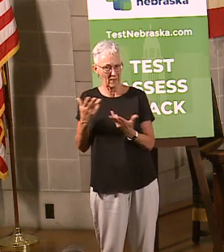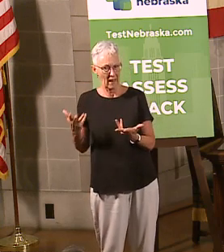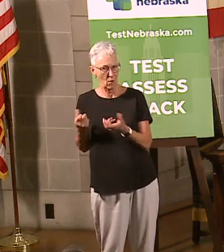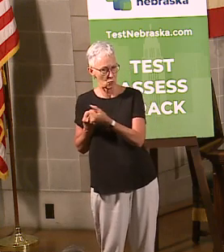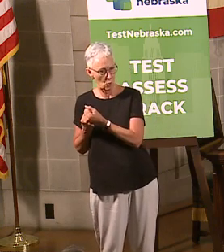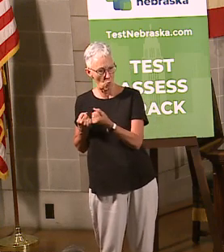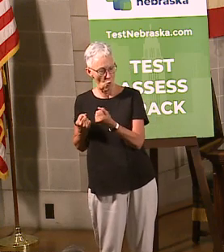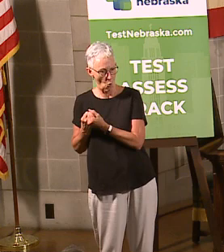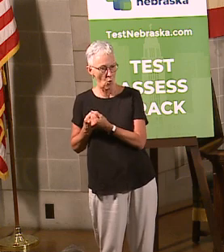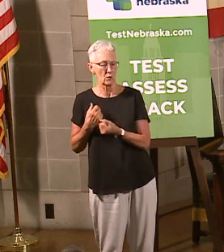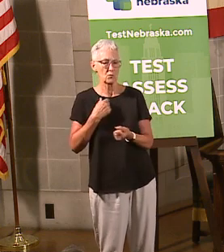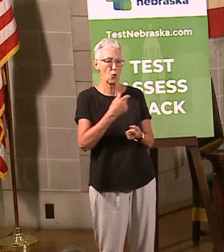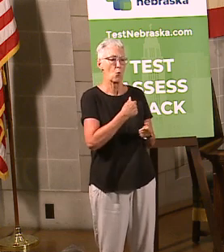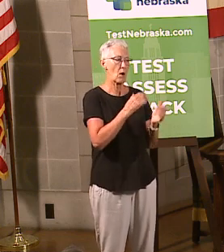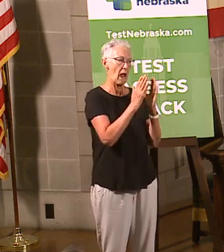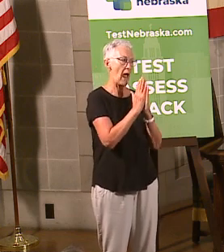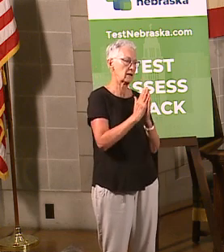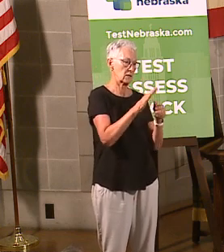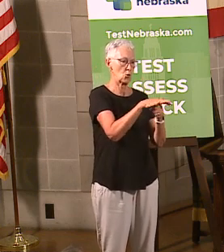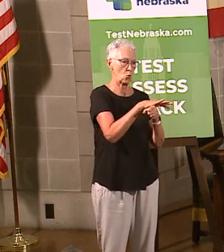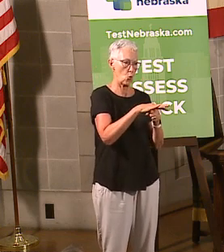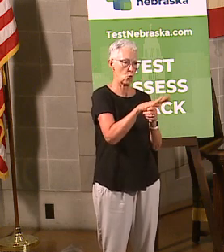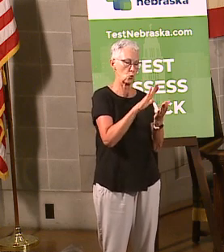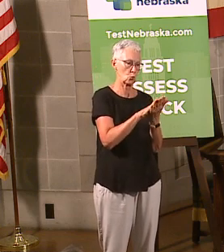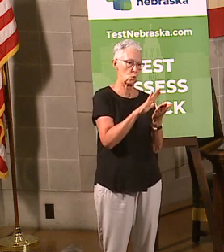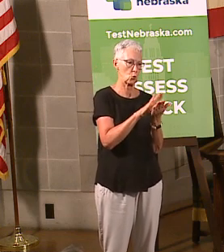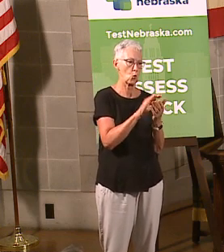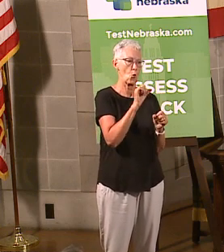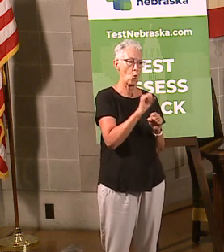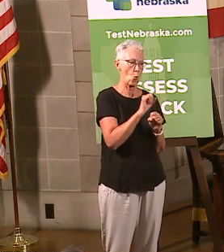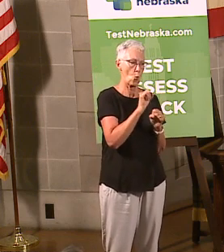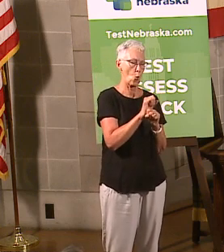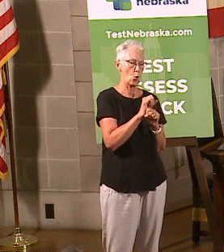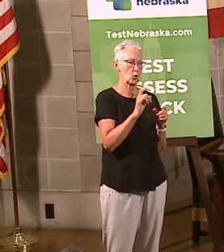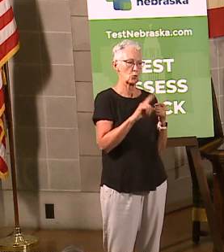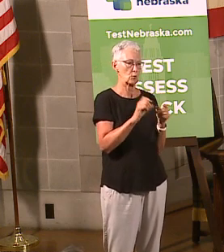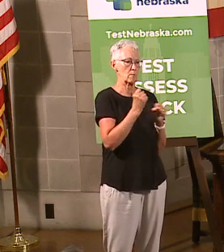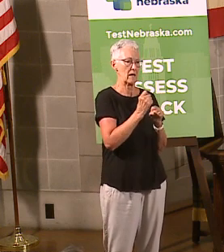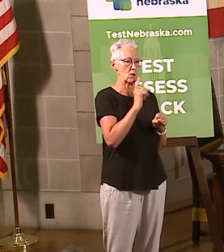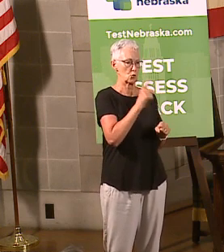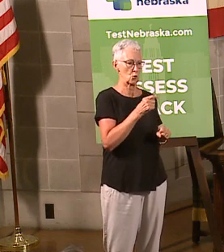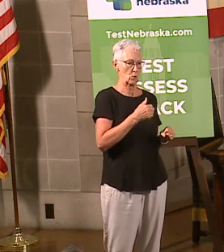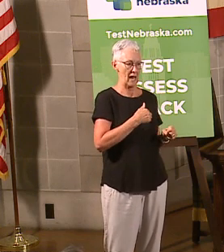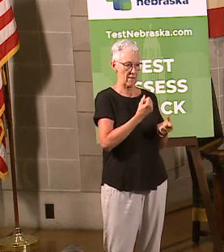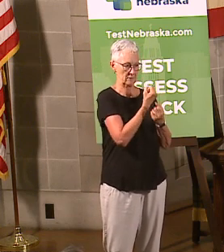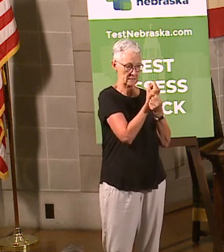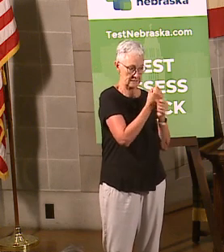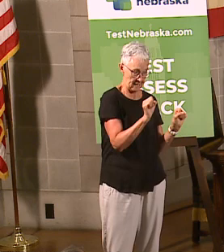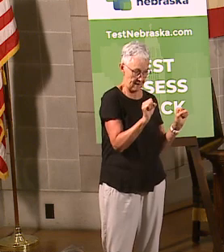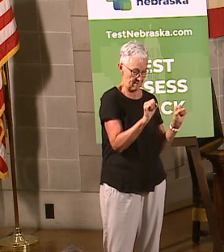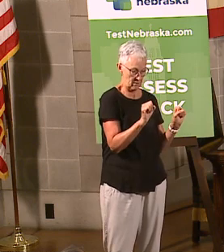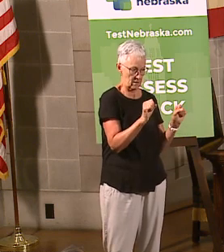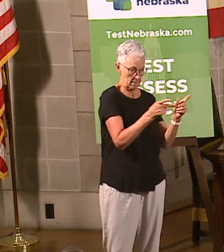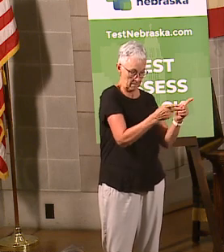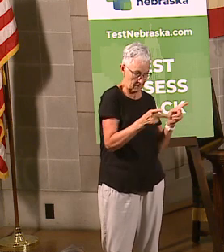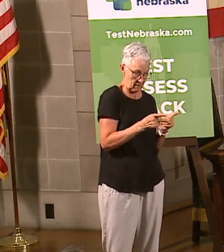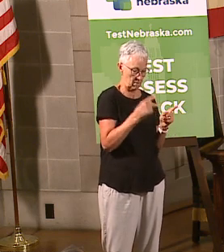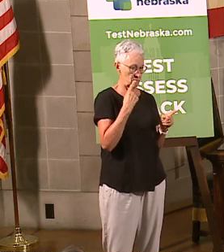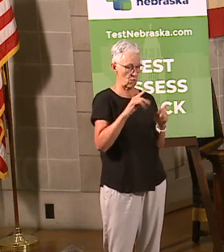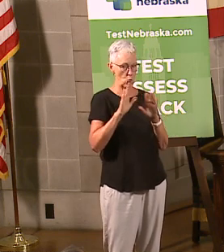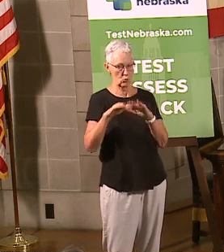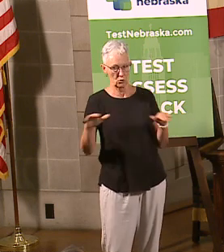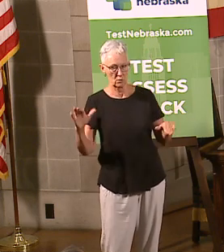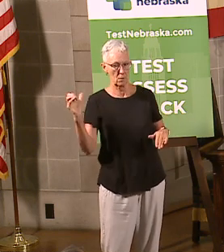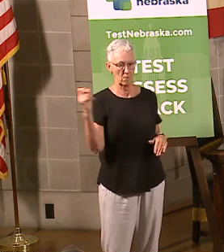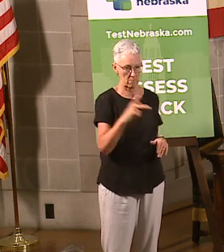asking local officials to be able to do, work together to ensure that we have those safe protocols in place. I think it's going to be a critical moment